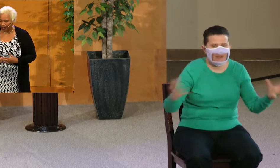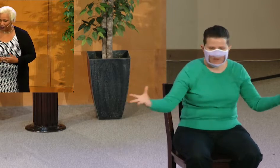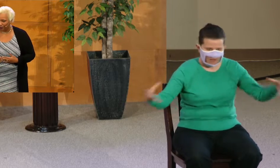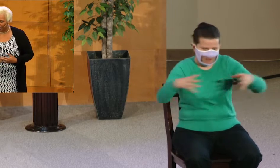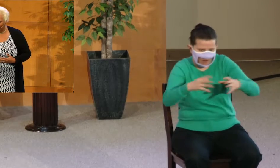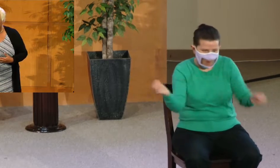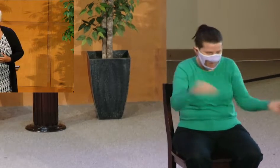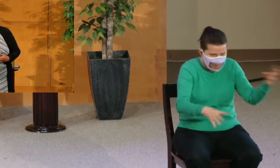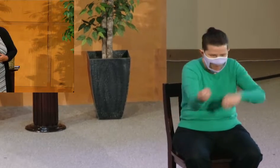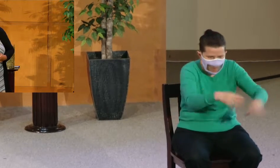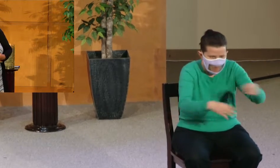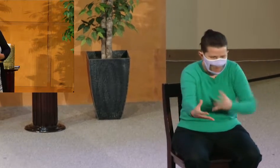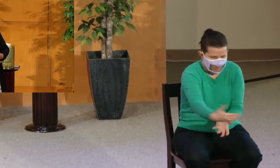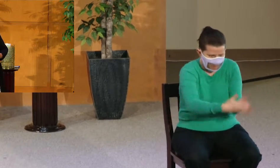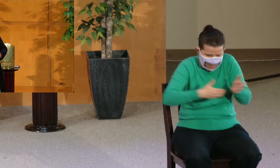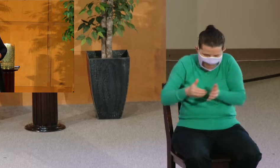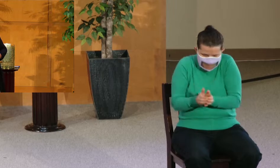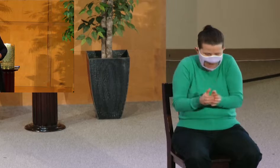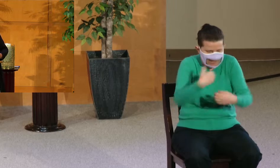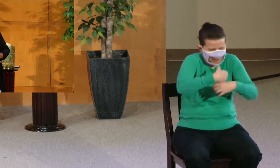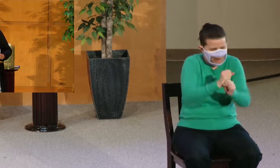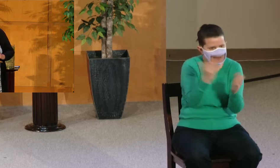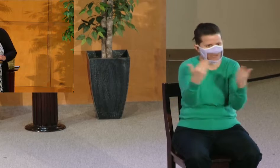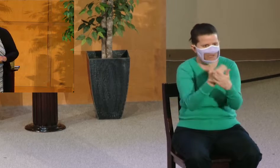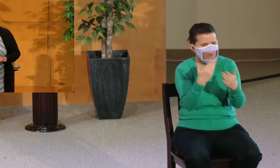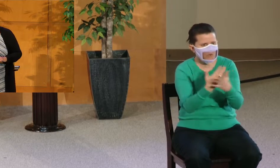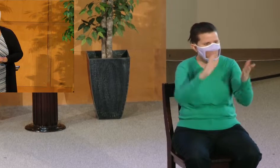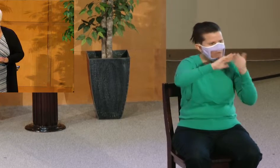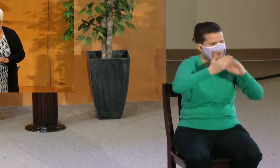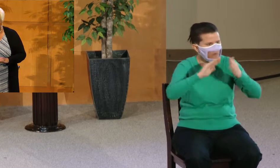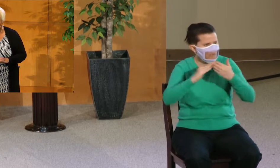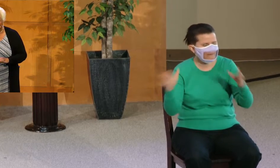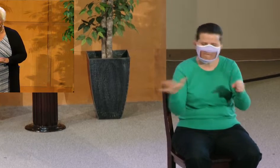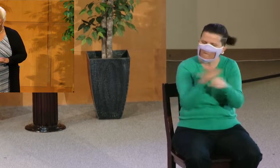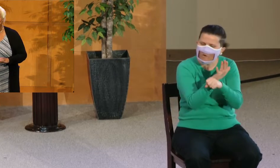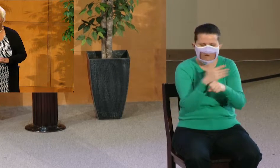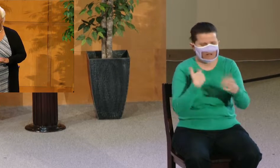new community filled with love and inclusion.